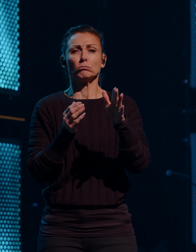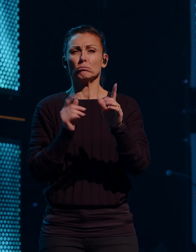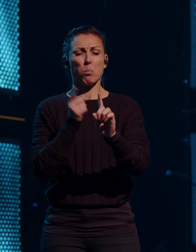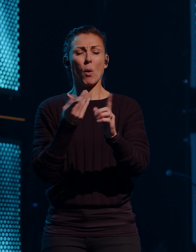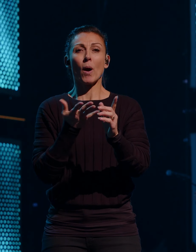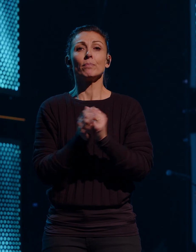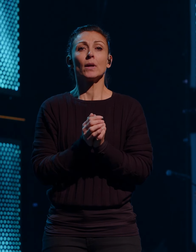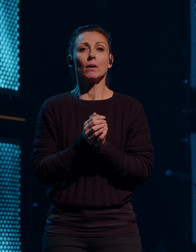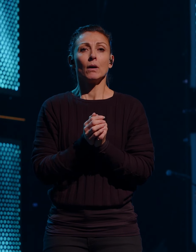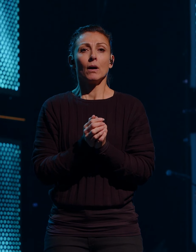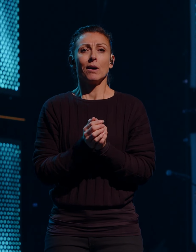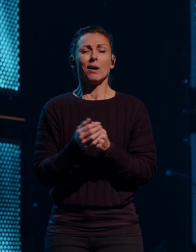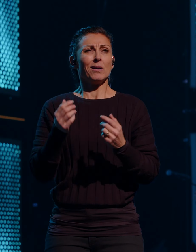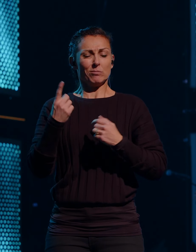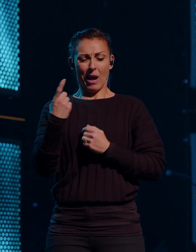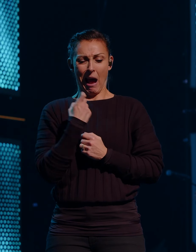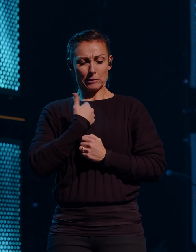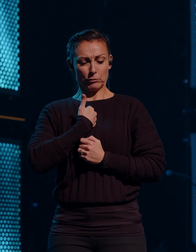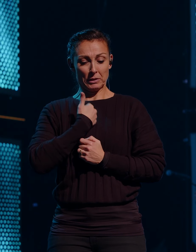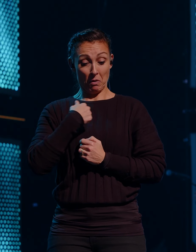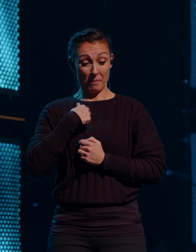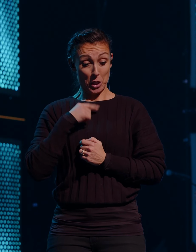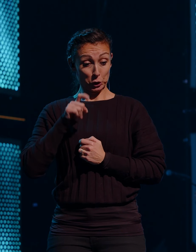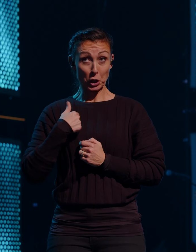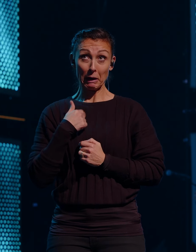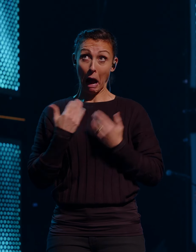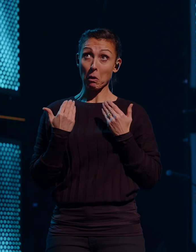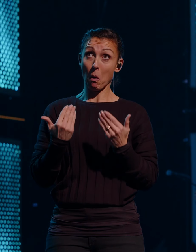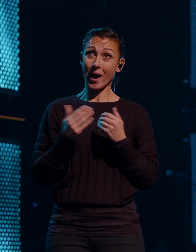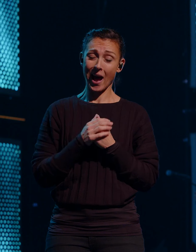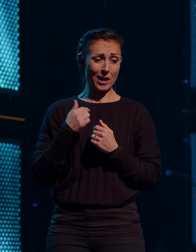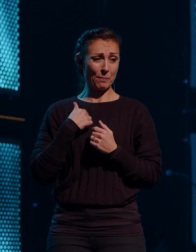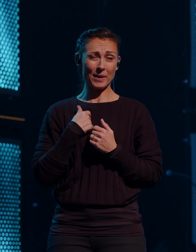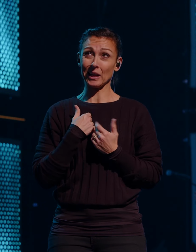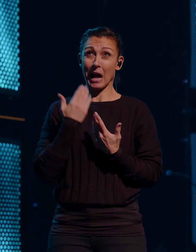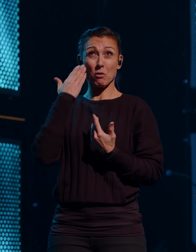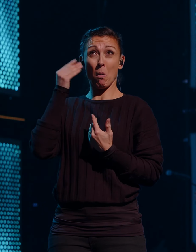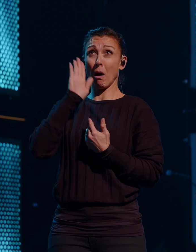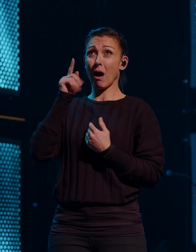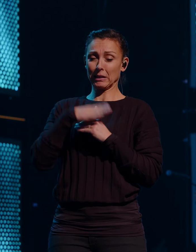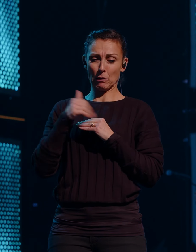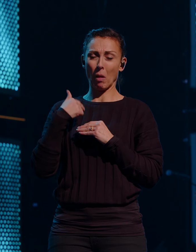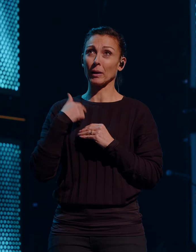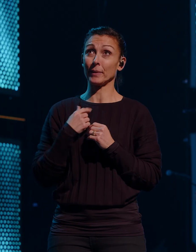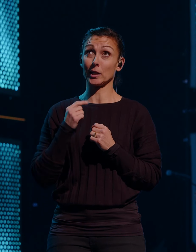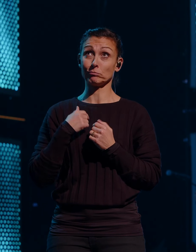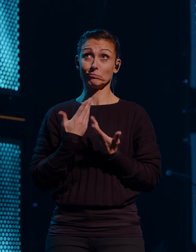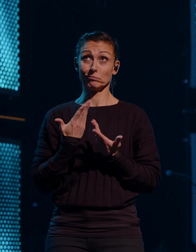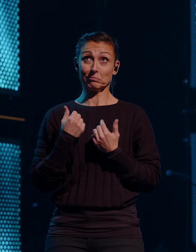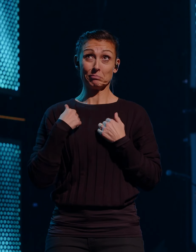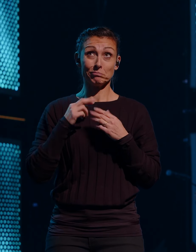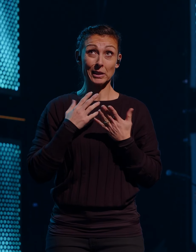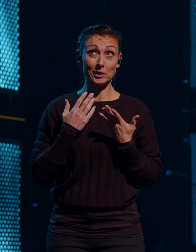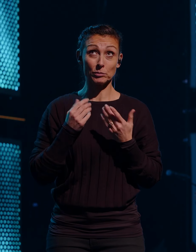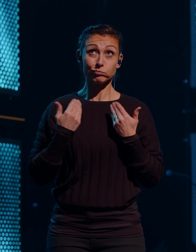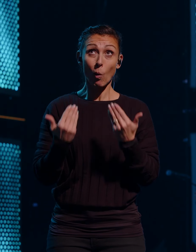next step and do what he's called me to do? Will it work out? Will there be fruit? Yes, there will. There'll be a